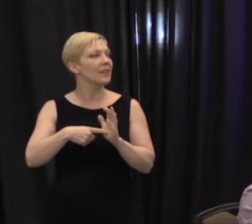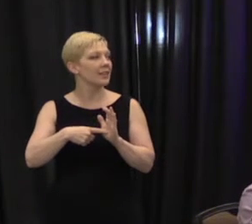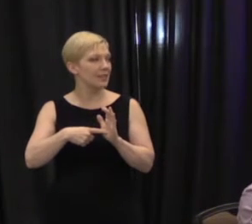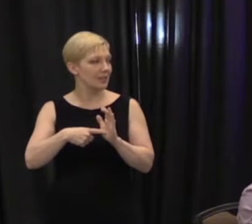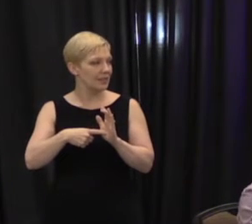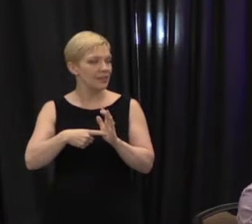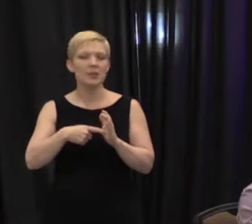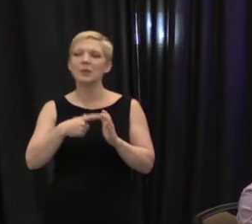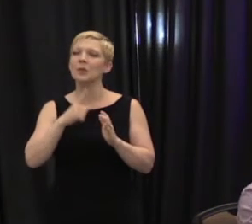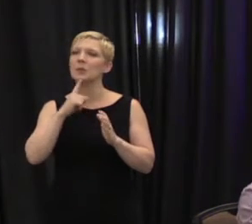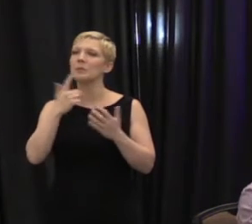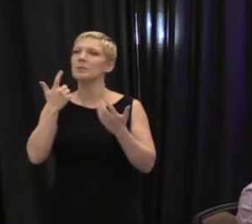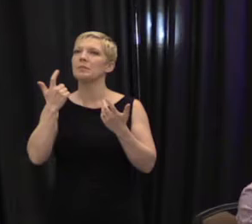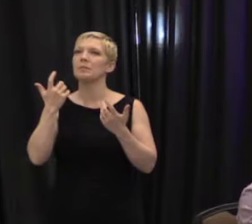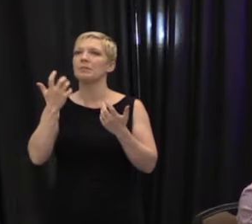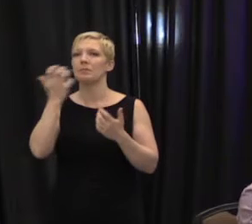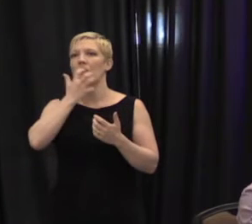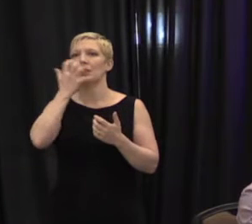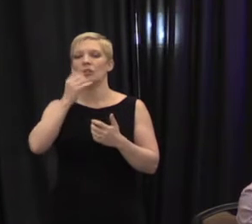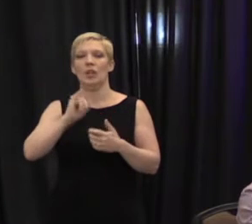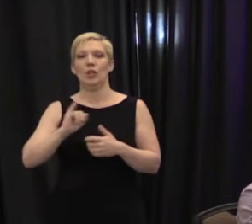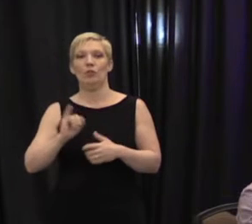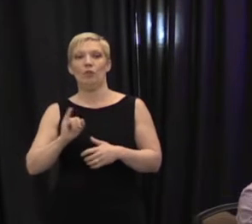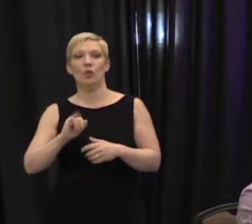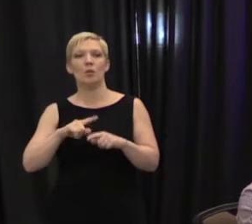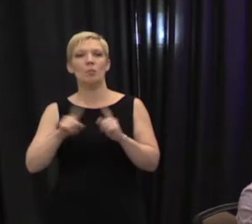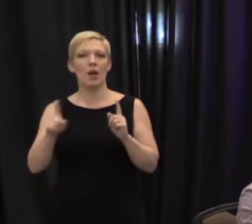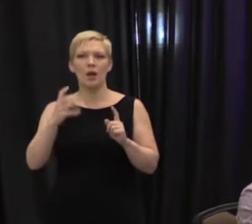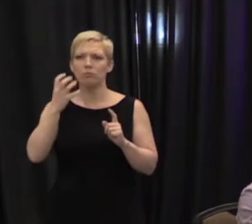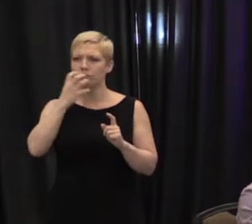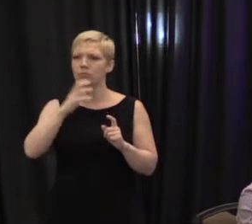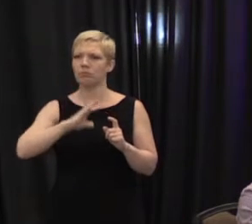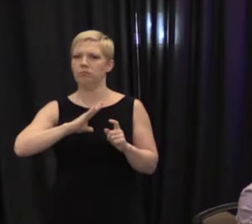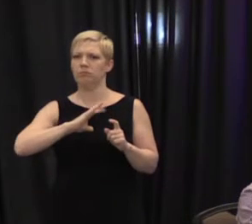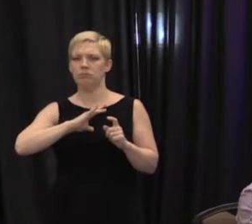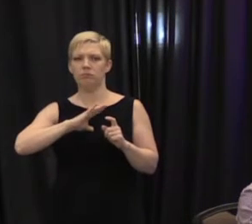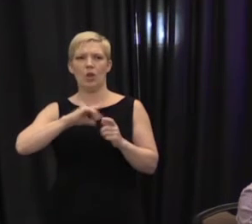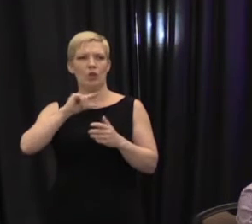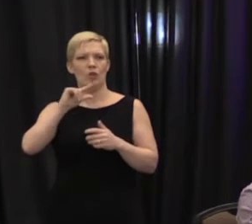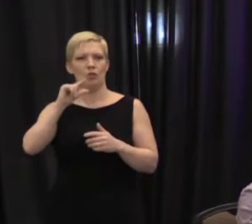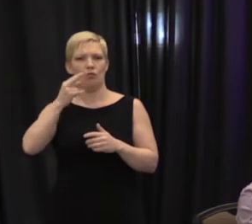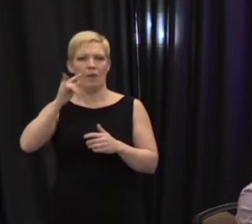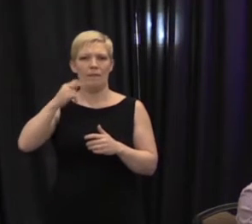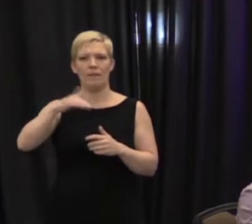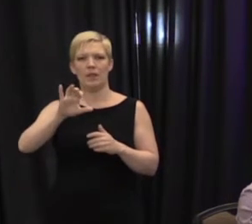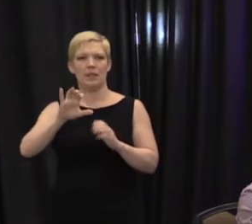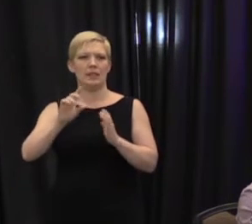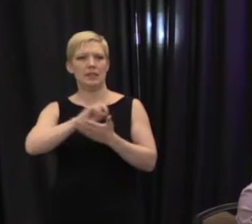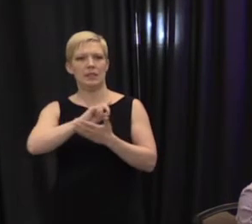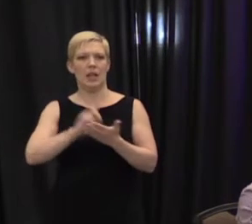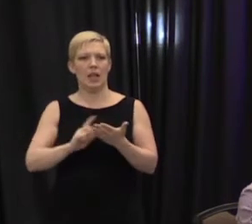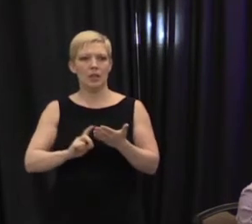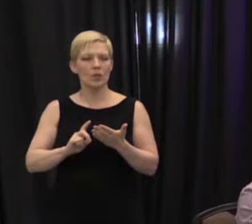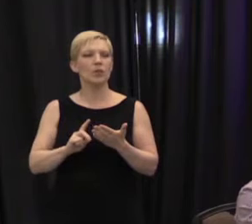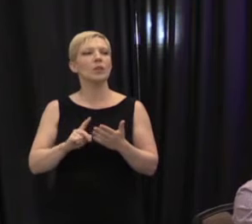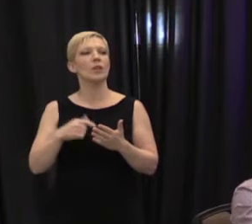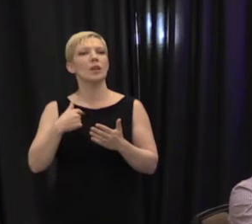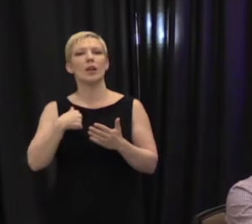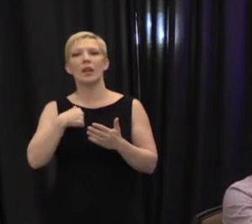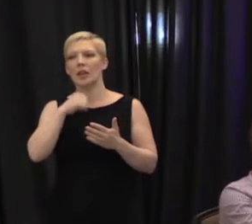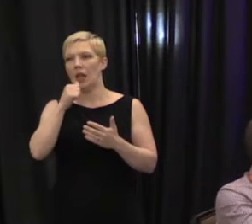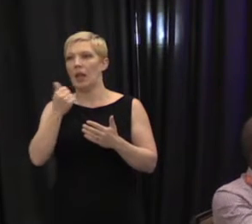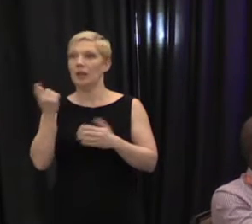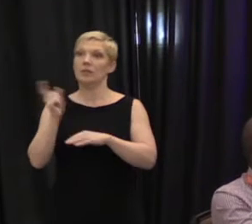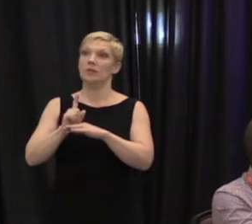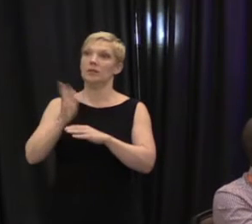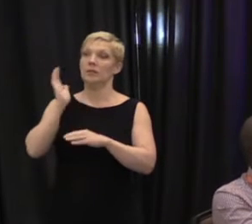a huge introvert, but is like this dope ass graphic designer. And she's like, I can't give people rides. It's just like not my thing, but I can do